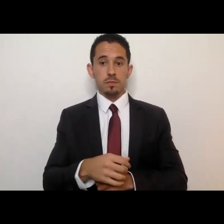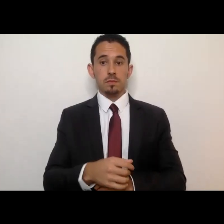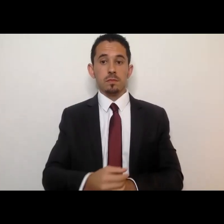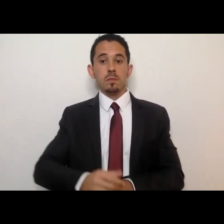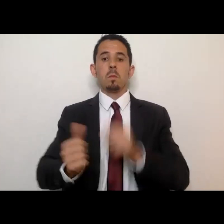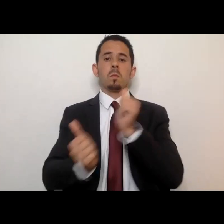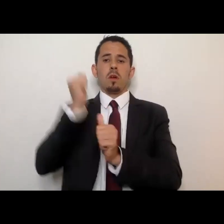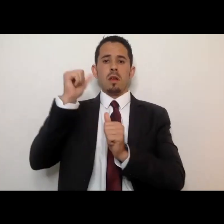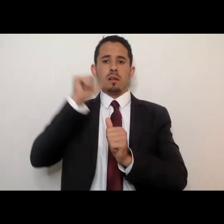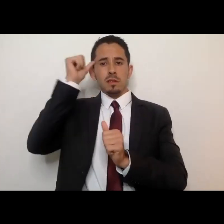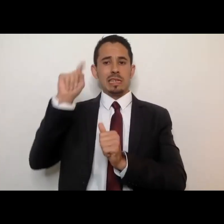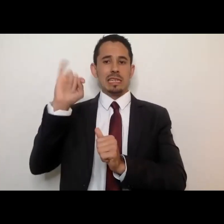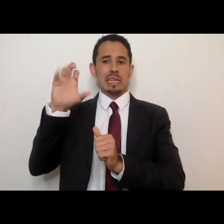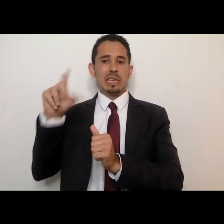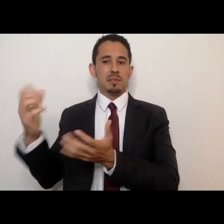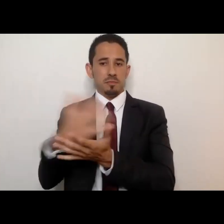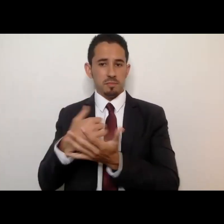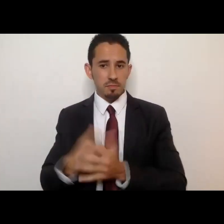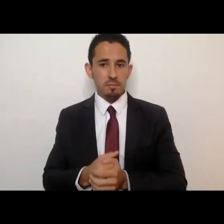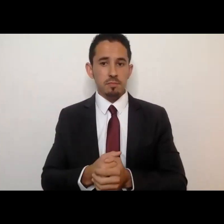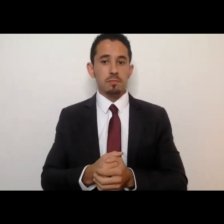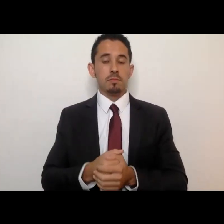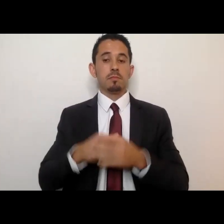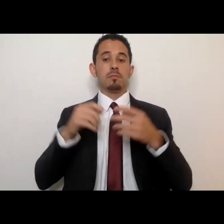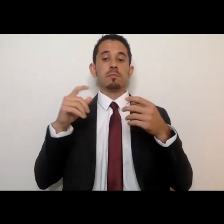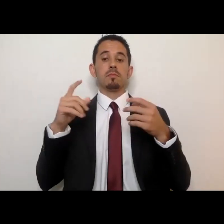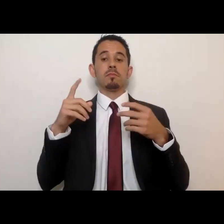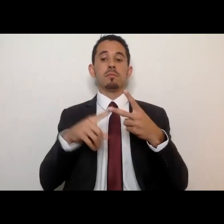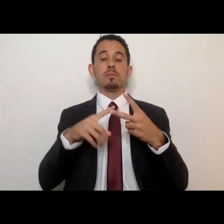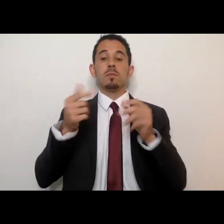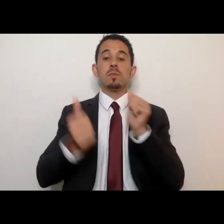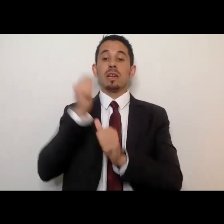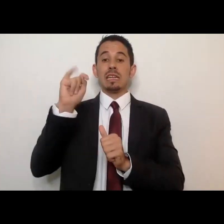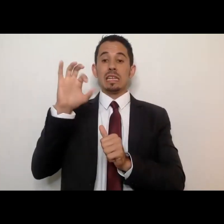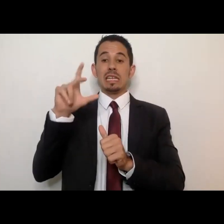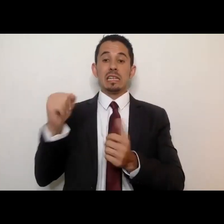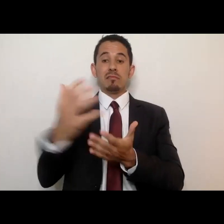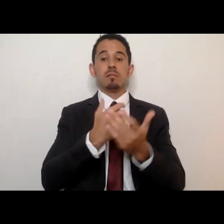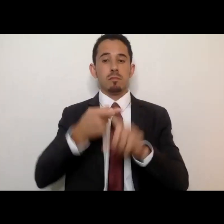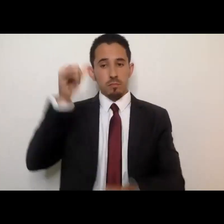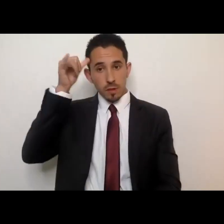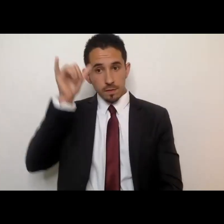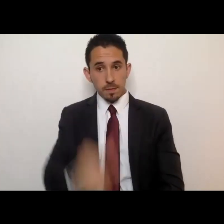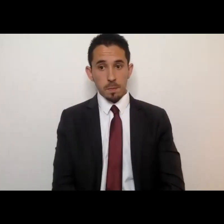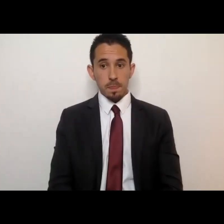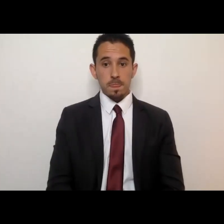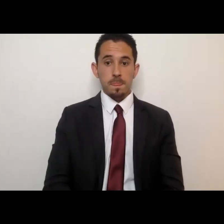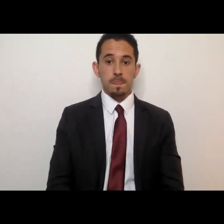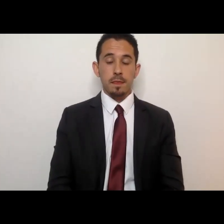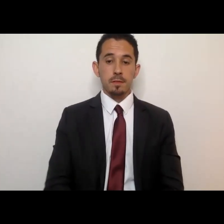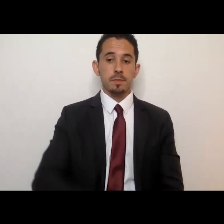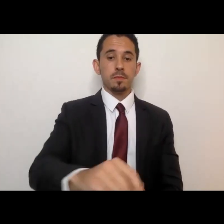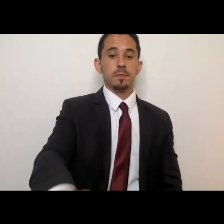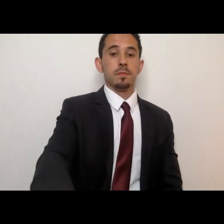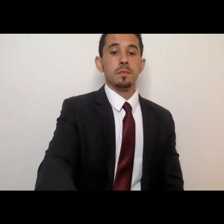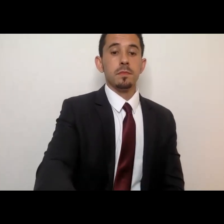again, horses, dogs, and cows. I collected mostly adult ticks. And most of the ticks that I did